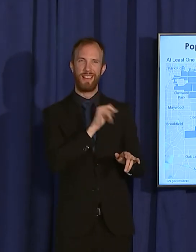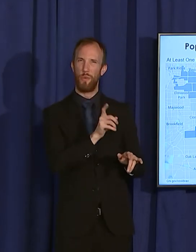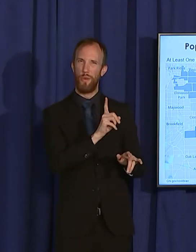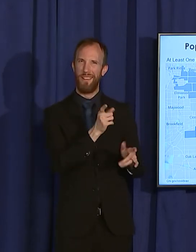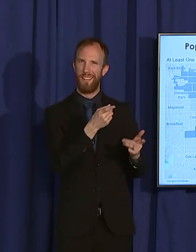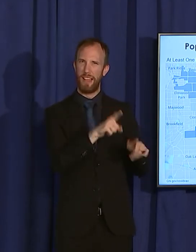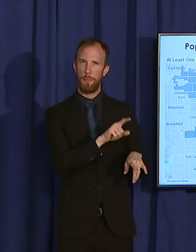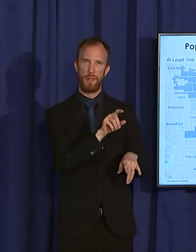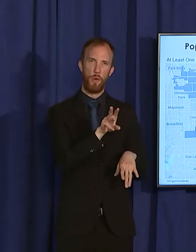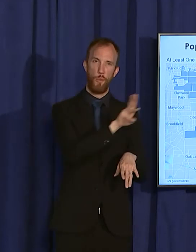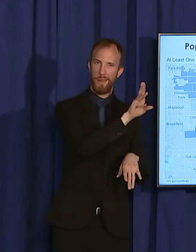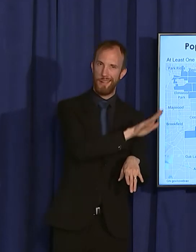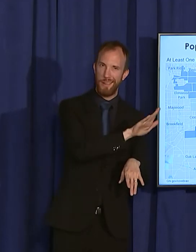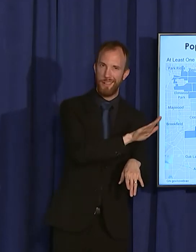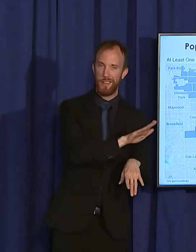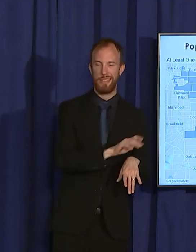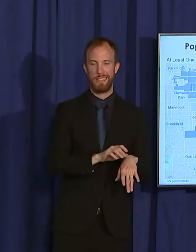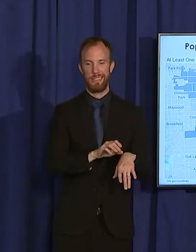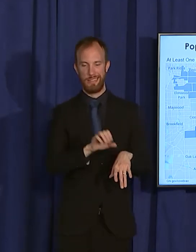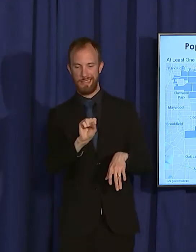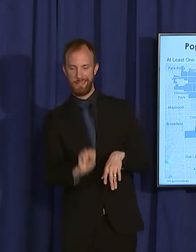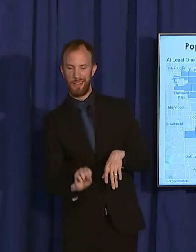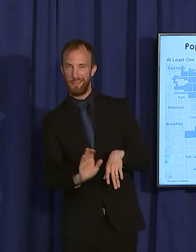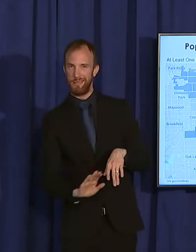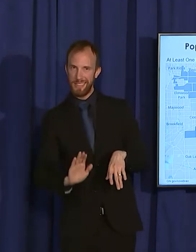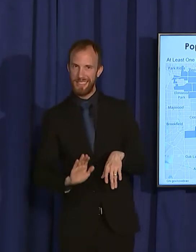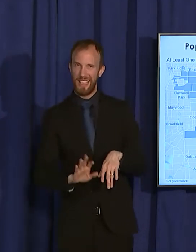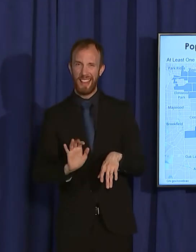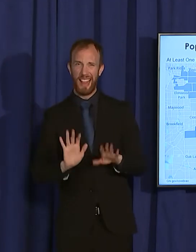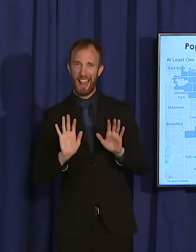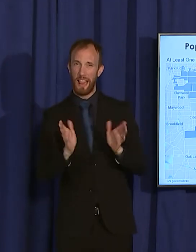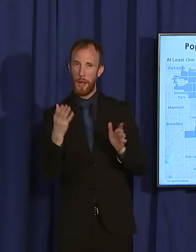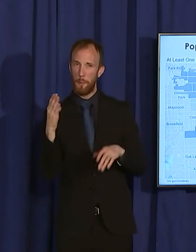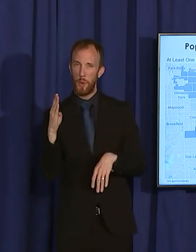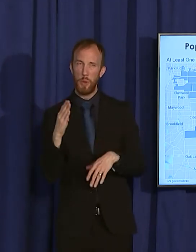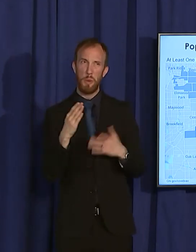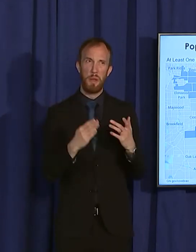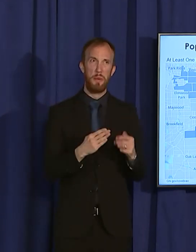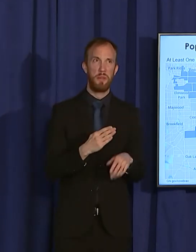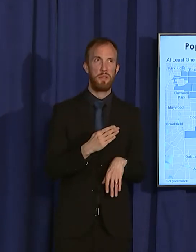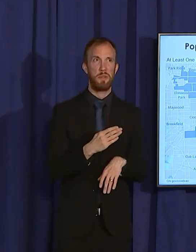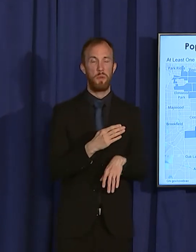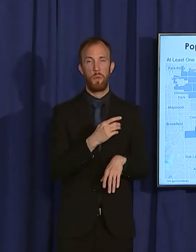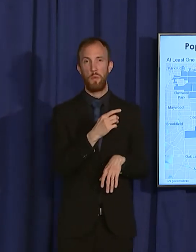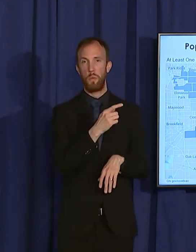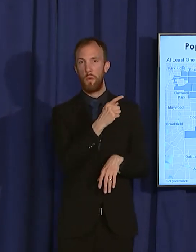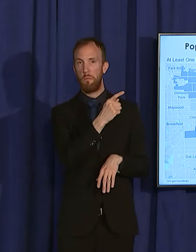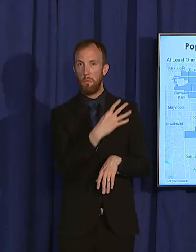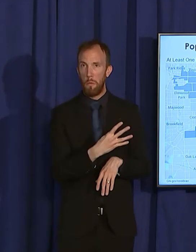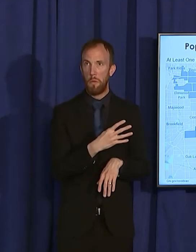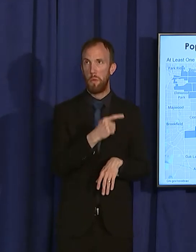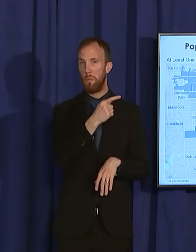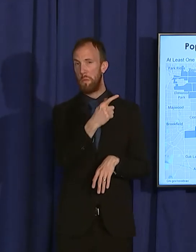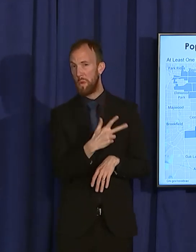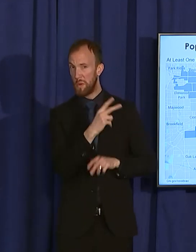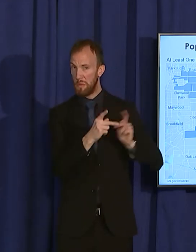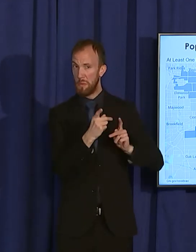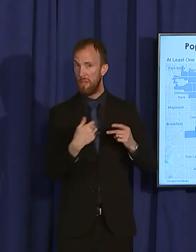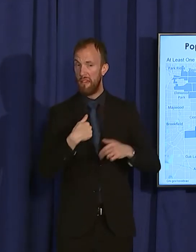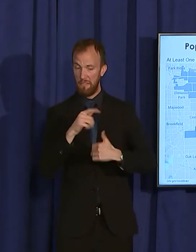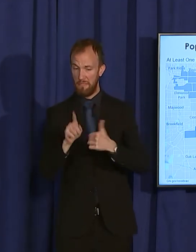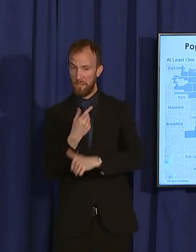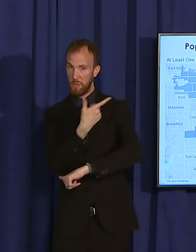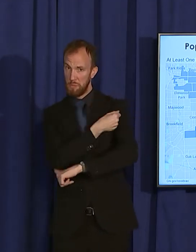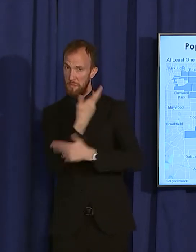then broadly on the south side of the city, there only about a quarter to a third of people have gotten that first dose. Whereas in the